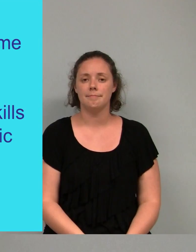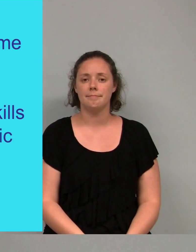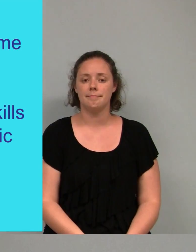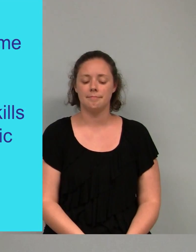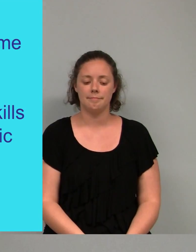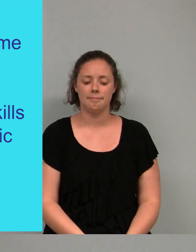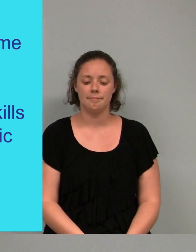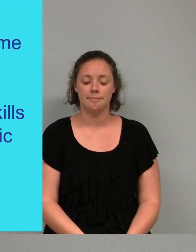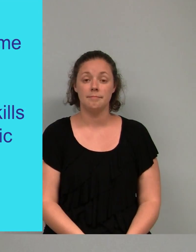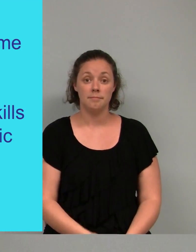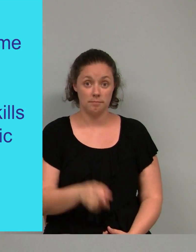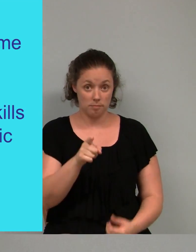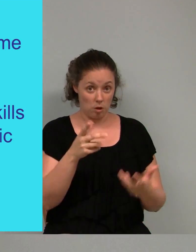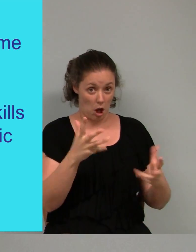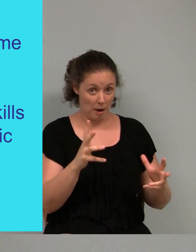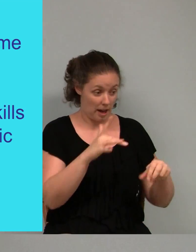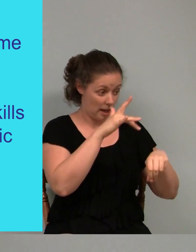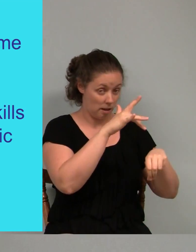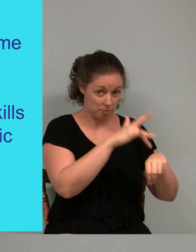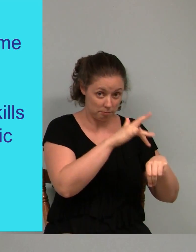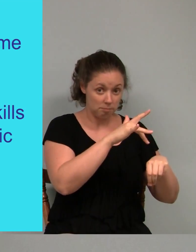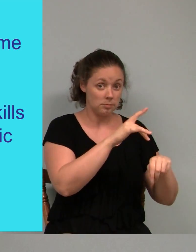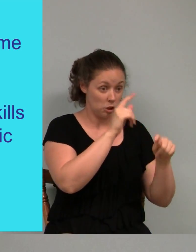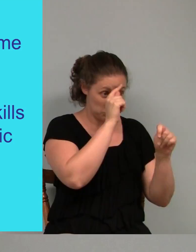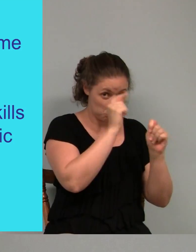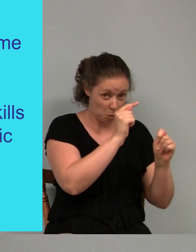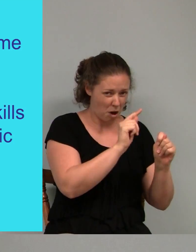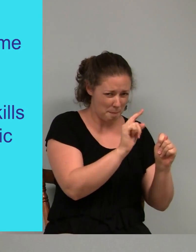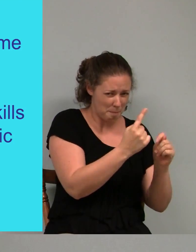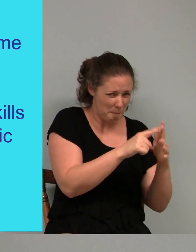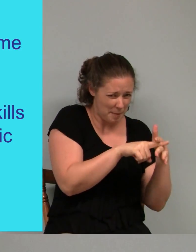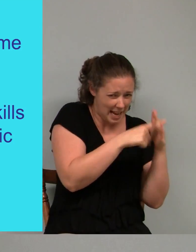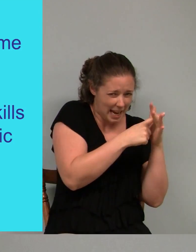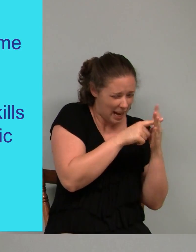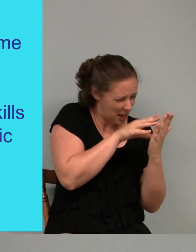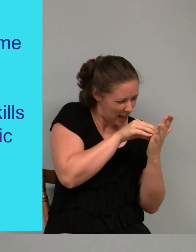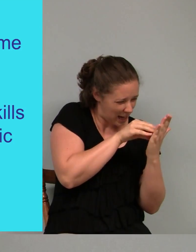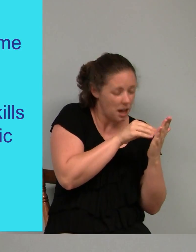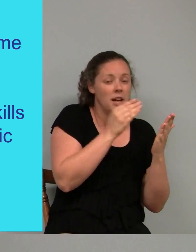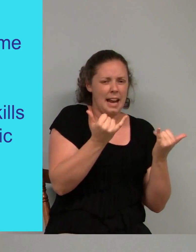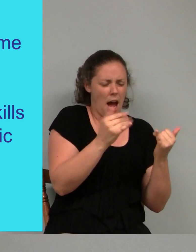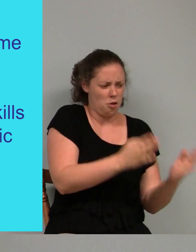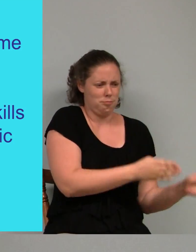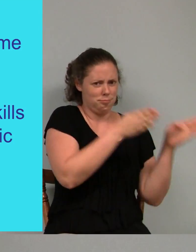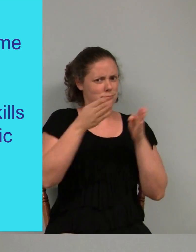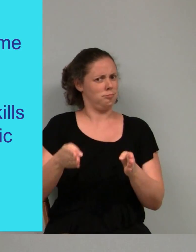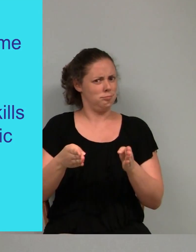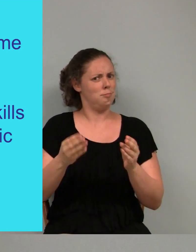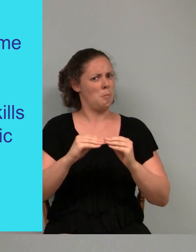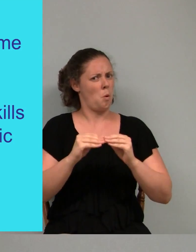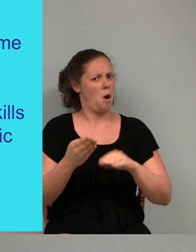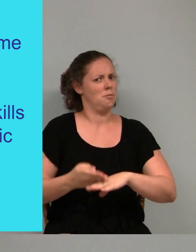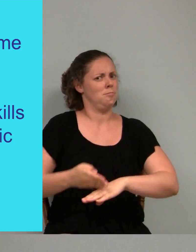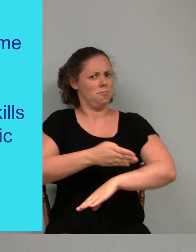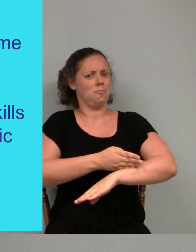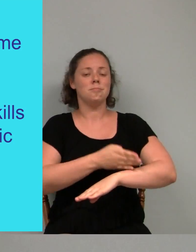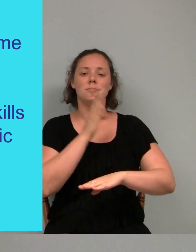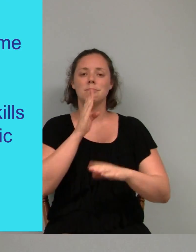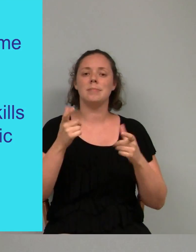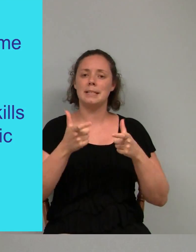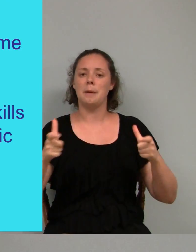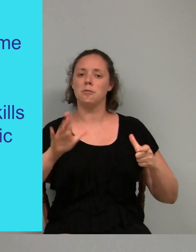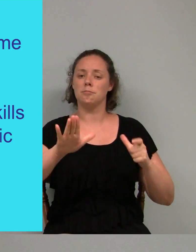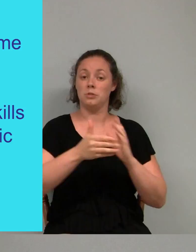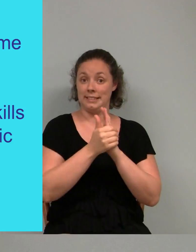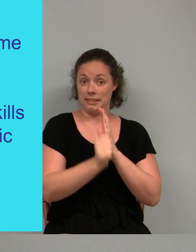Once you've passed the preliminary Pi tutorials, it's time to do something a little more meaningful, something that expands your programming skills